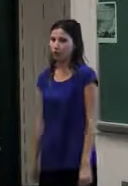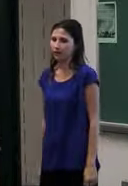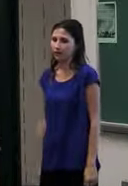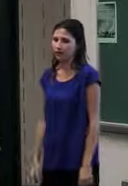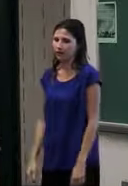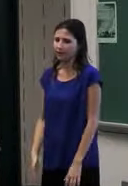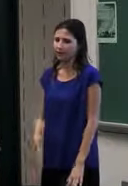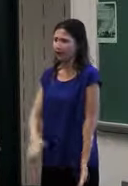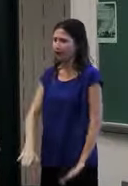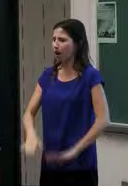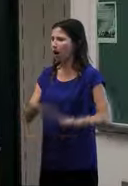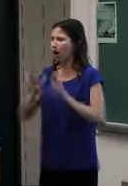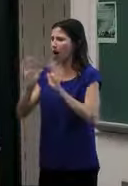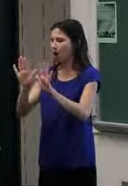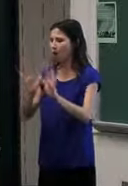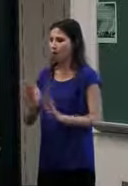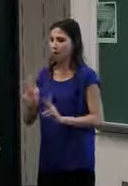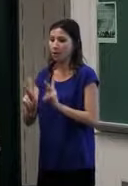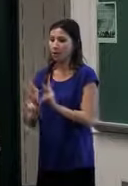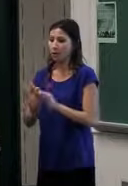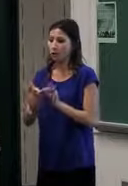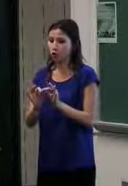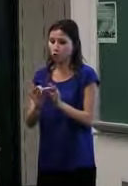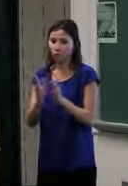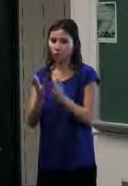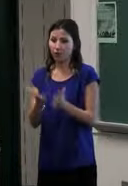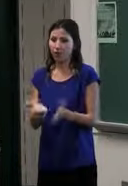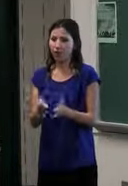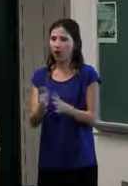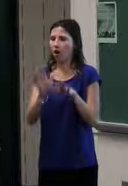golden memories. The people are amazing.